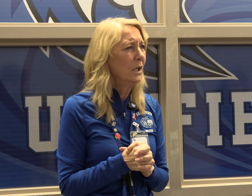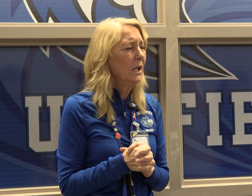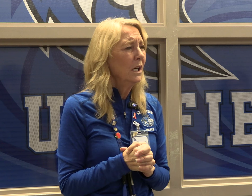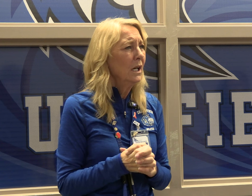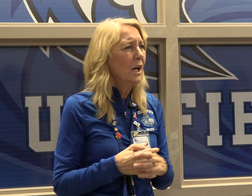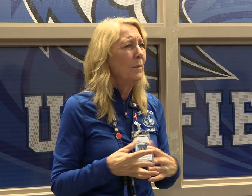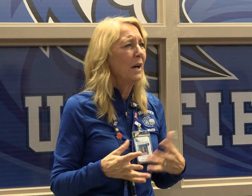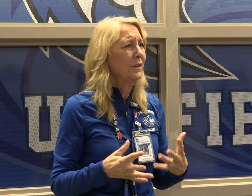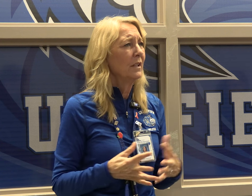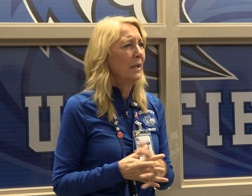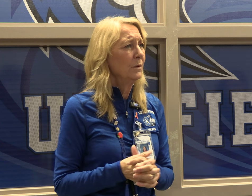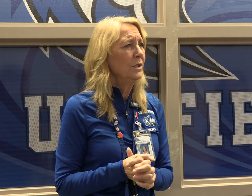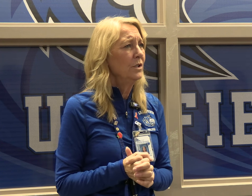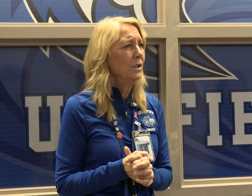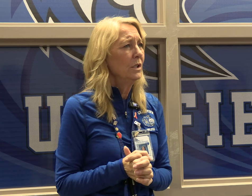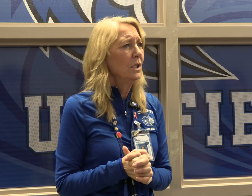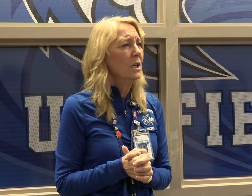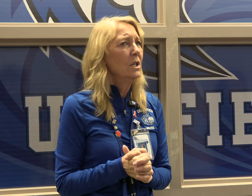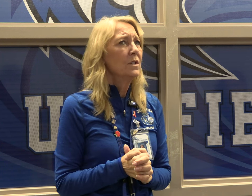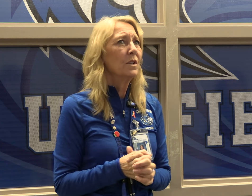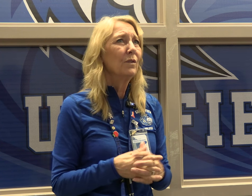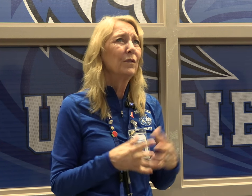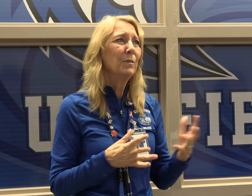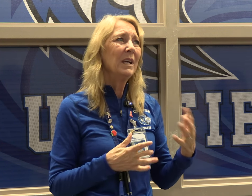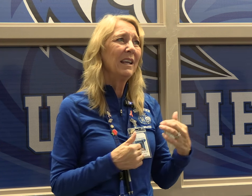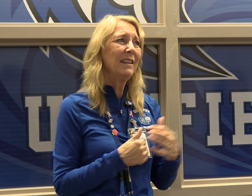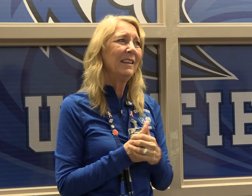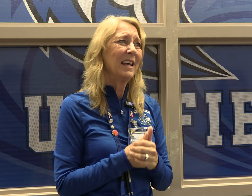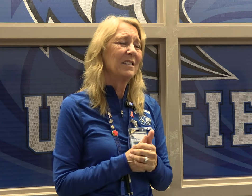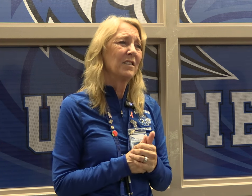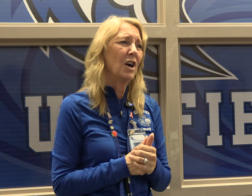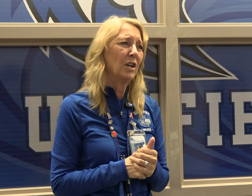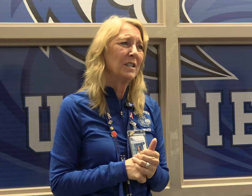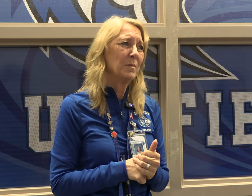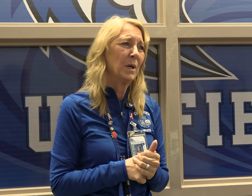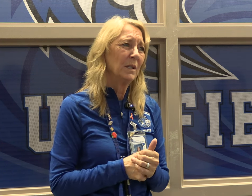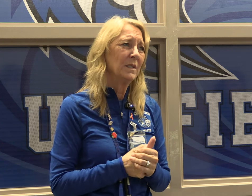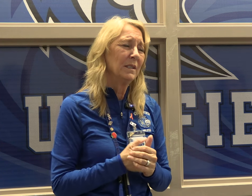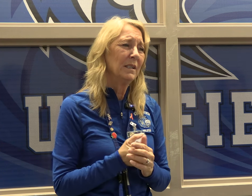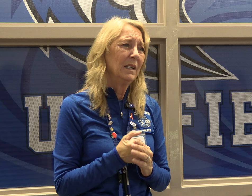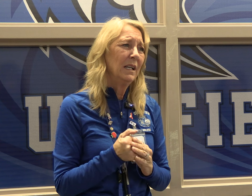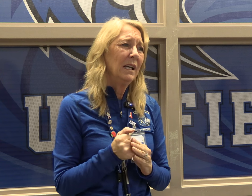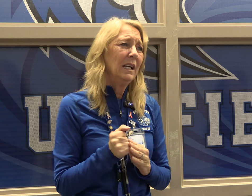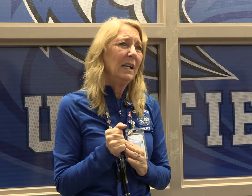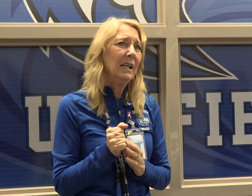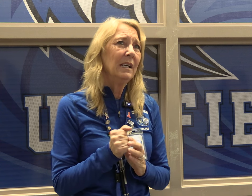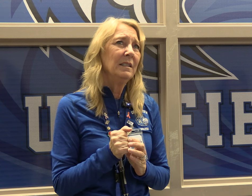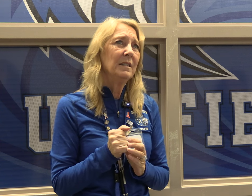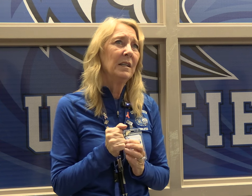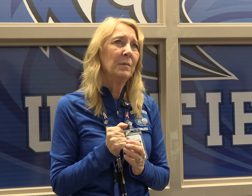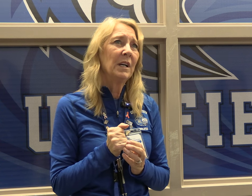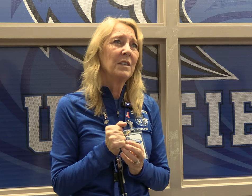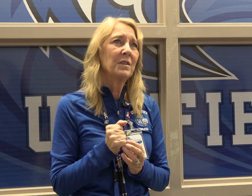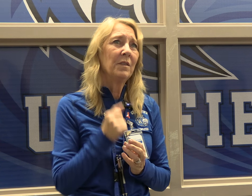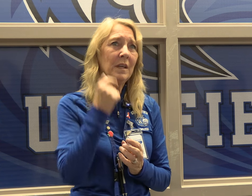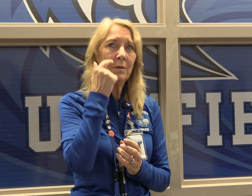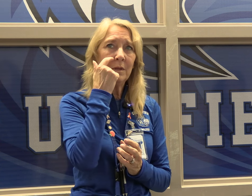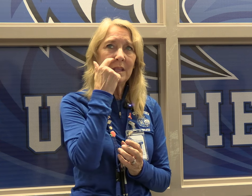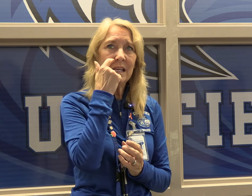about the language. So, for me, I think that's the hardest part. And I also think with the